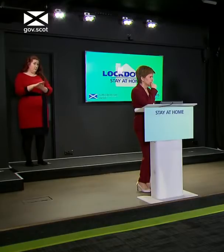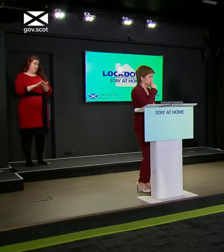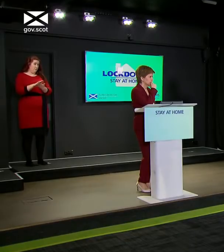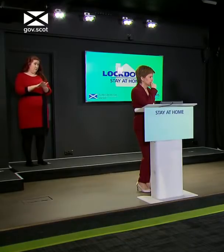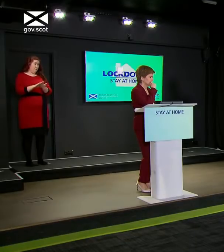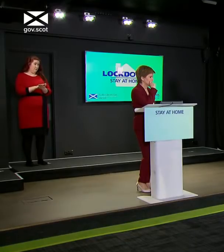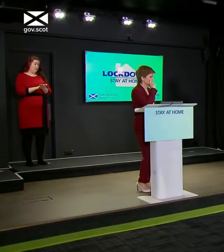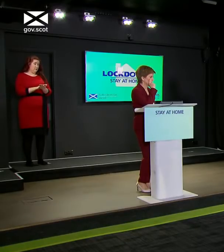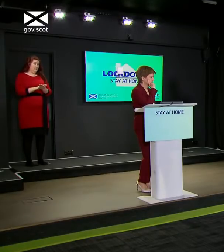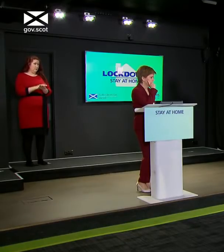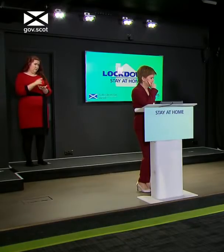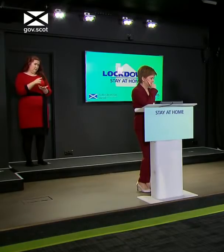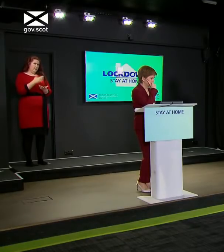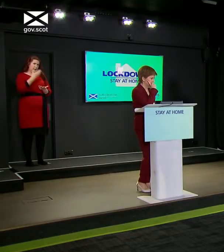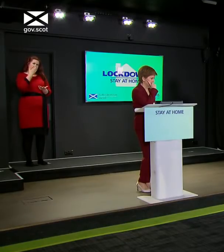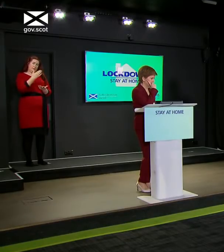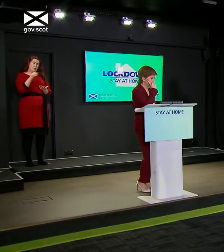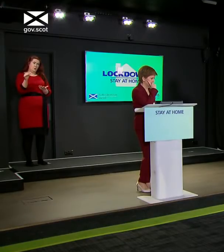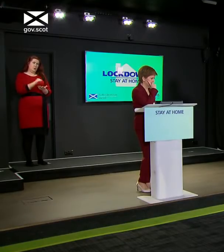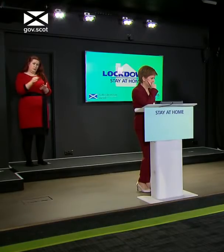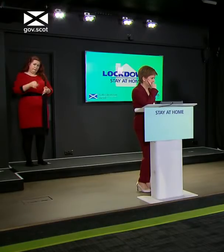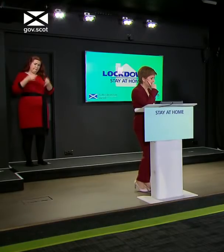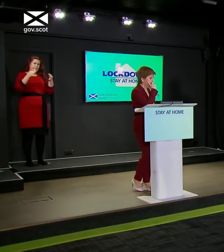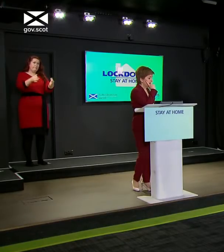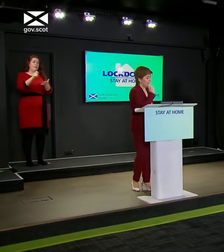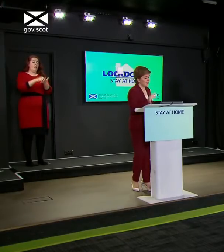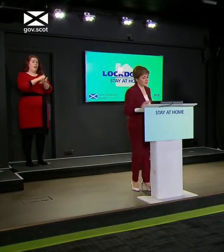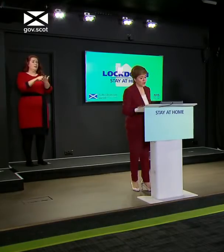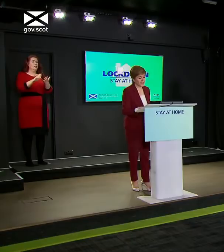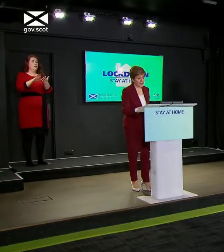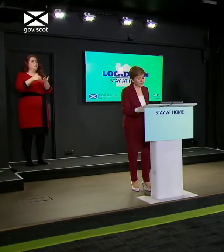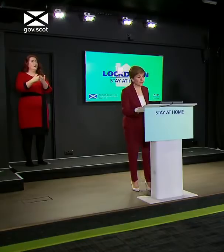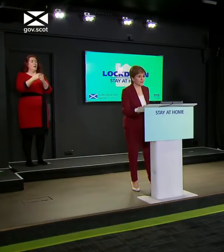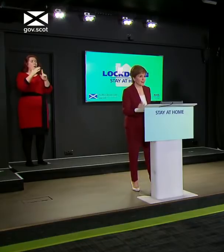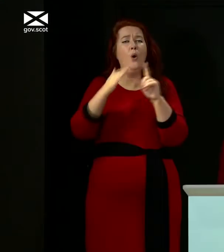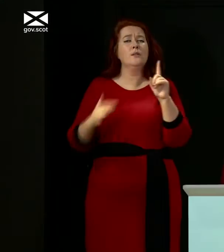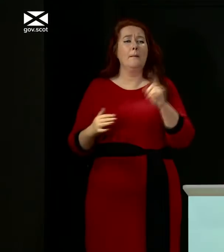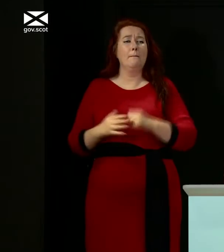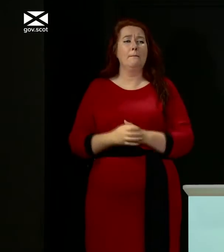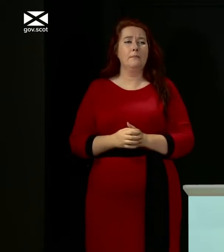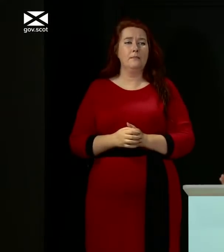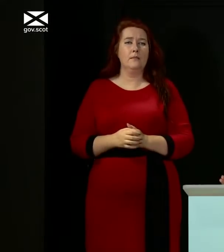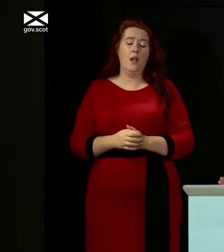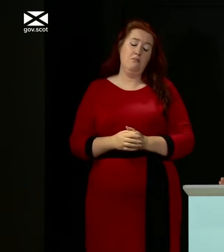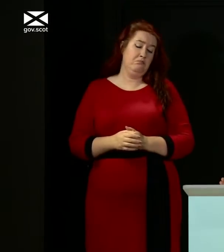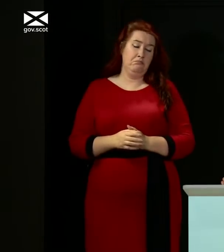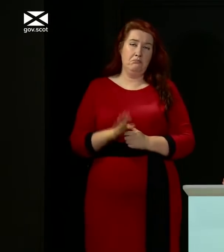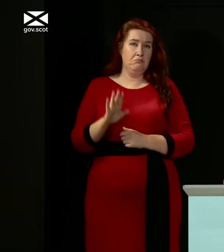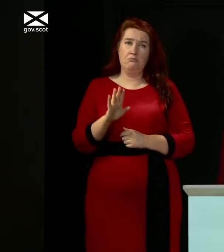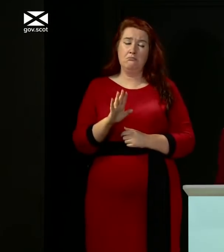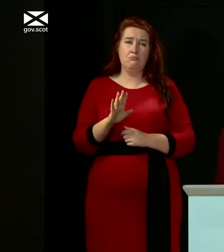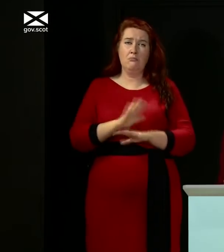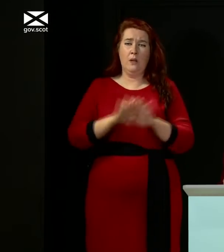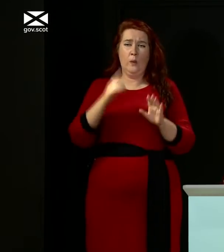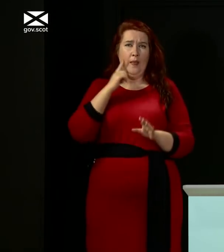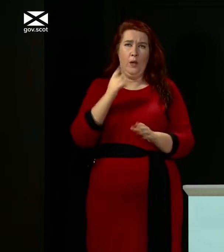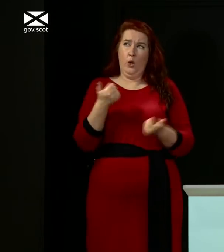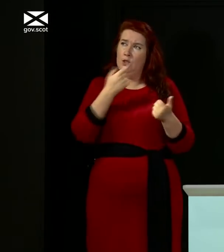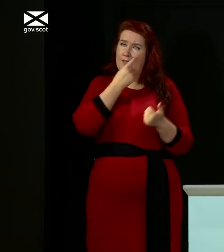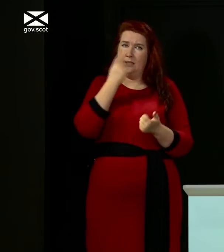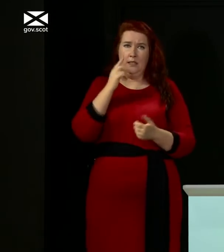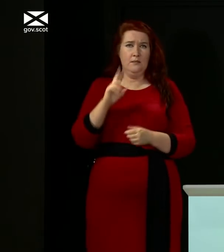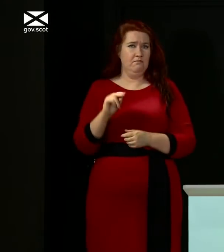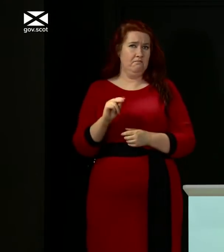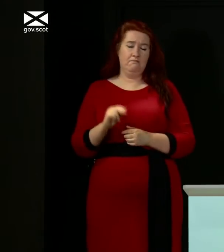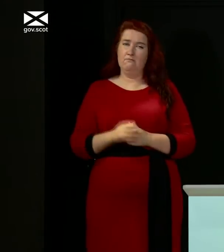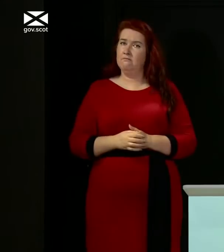to delay that election until the autumn? Look, I don't think there is at the moment, but